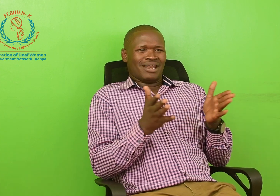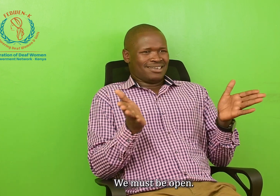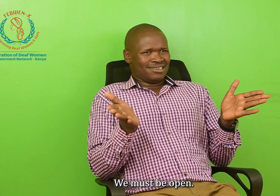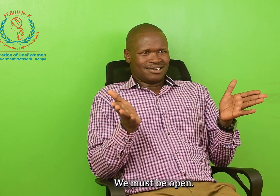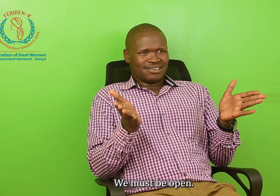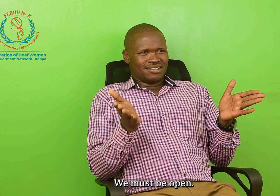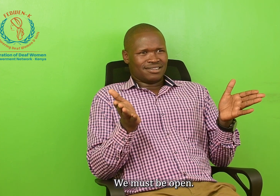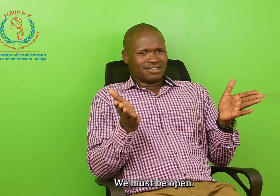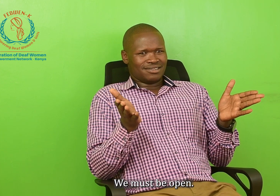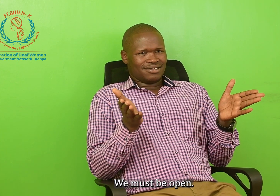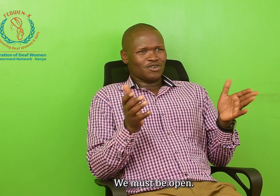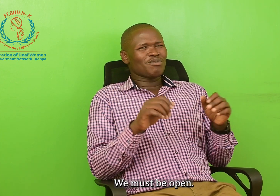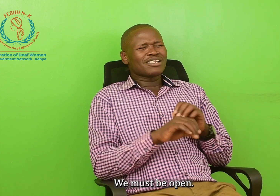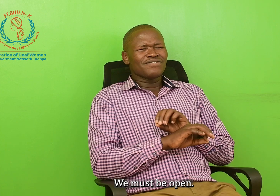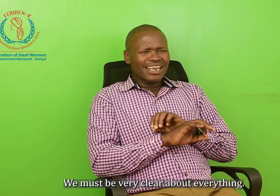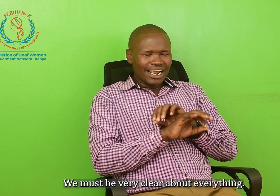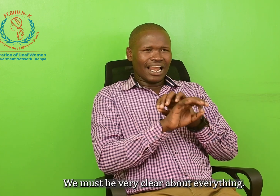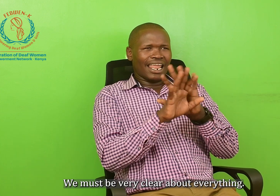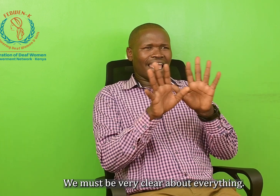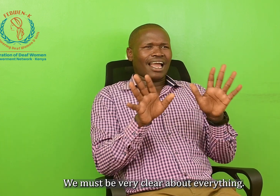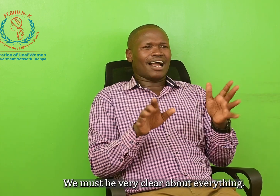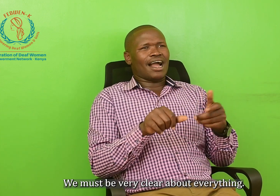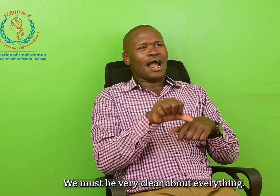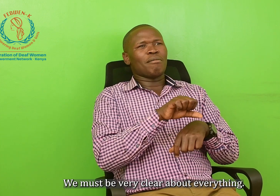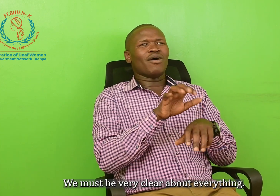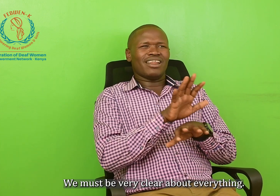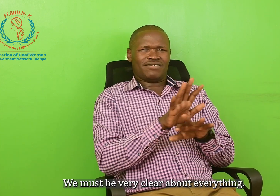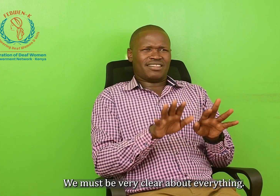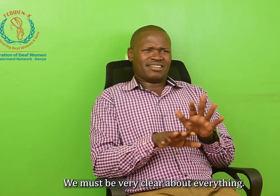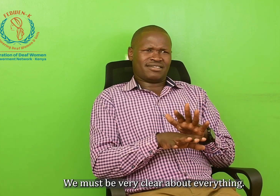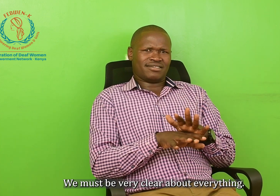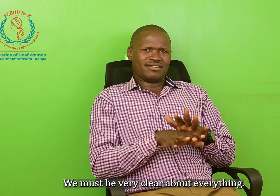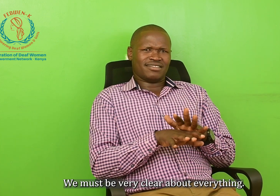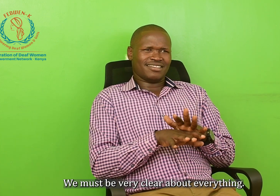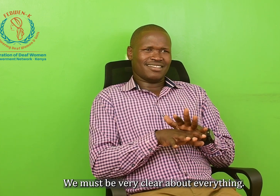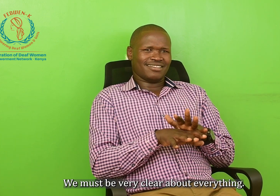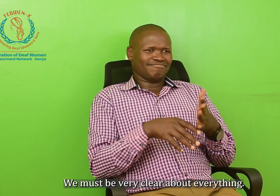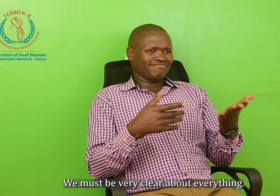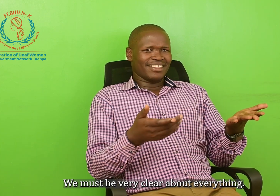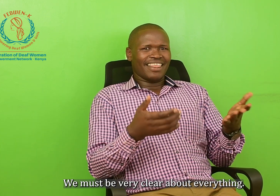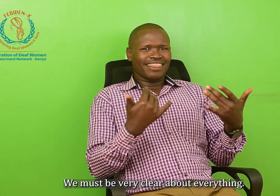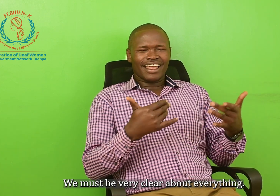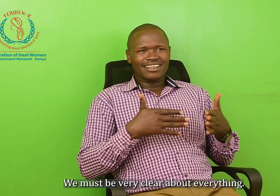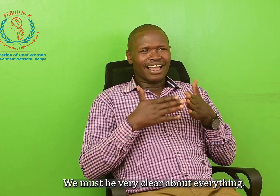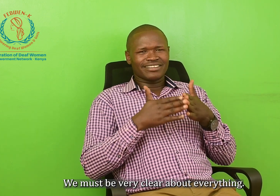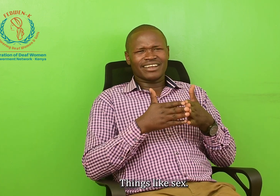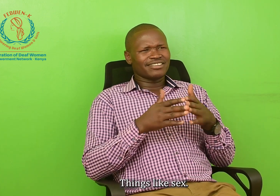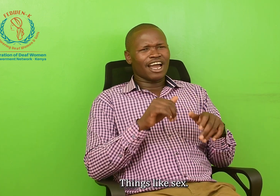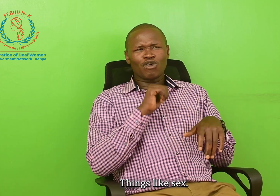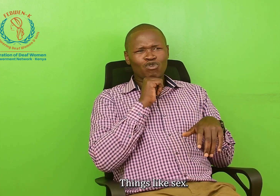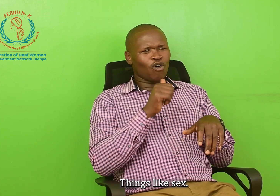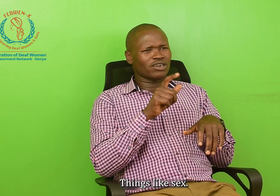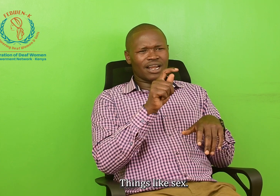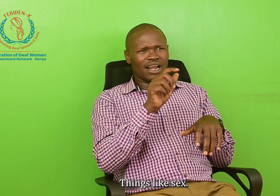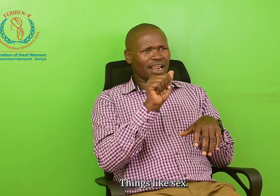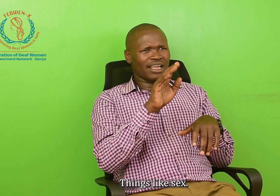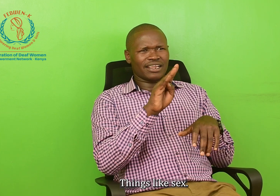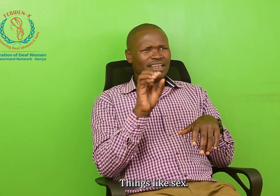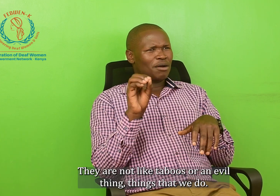We must be open. We must be very clear about everything. Things like sex, they are